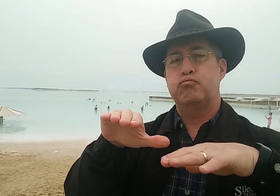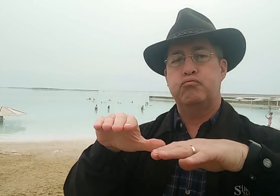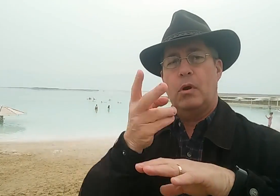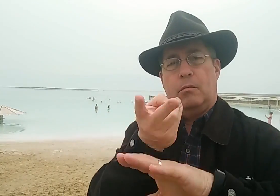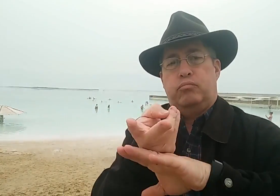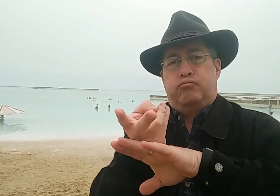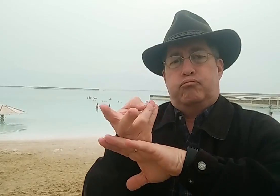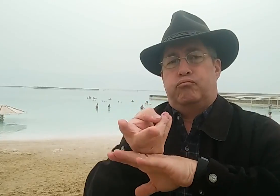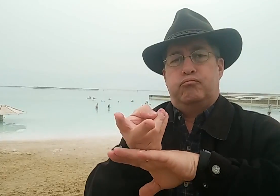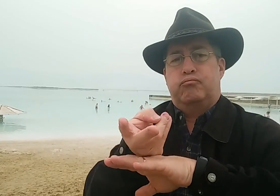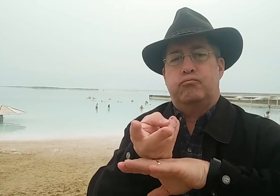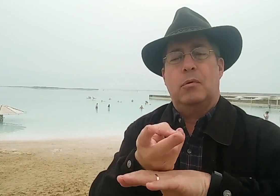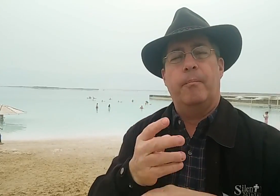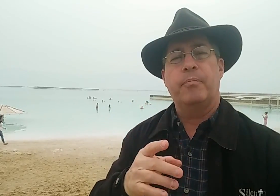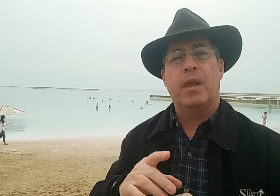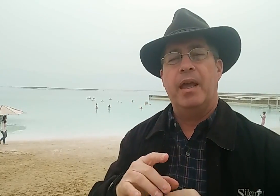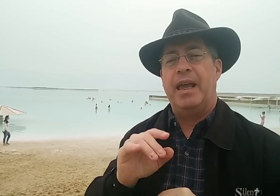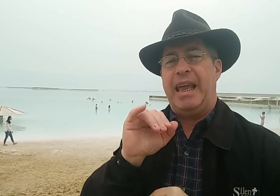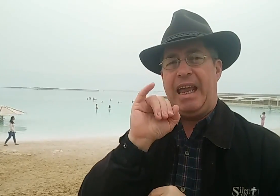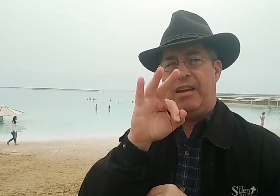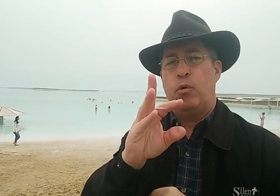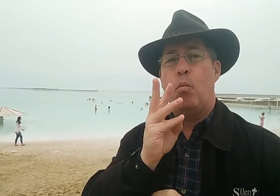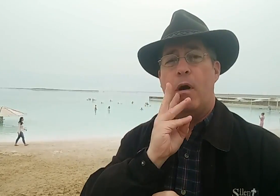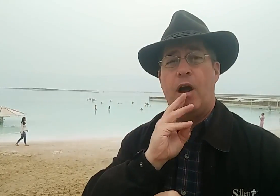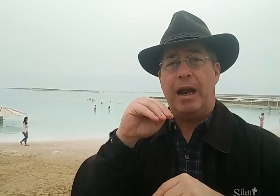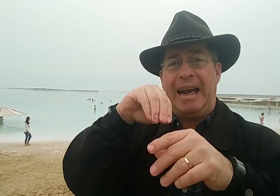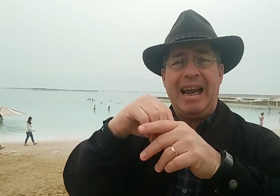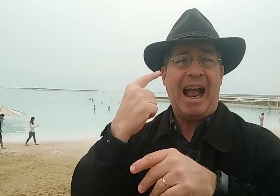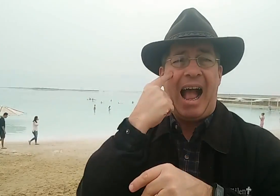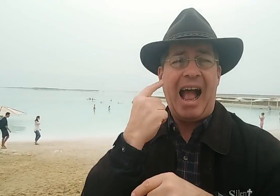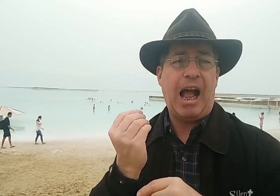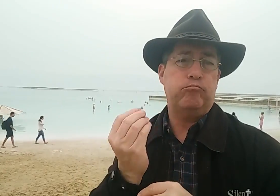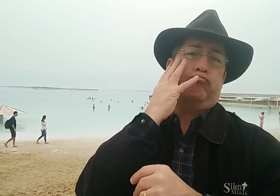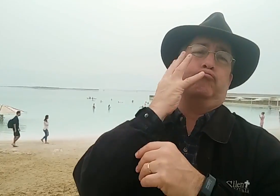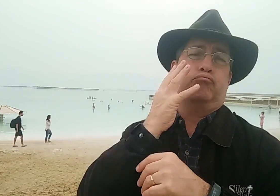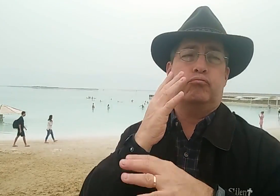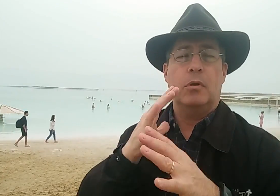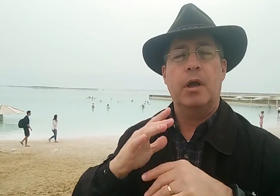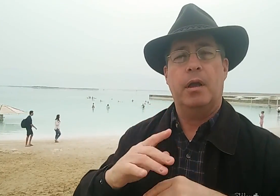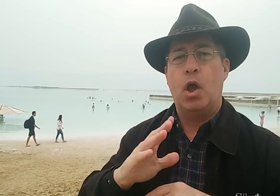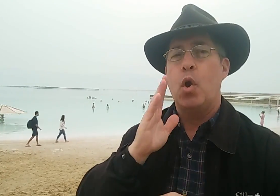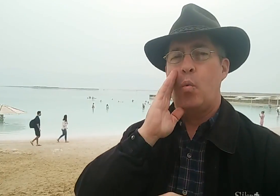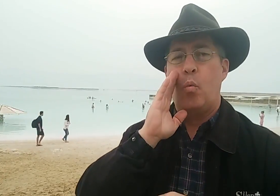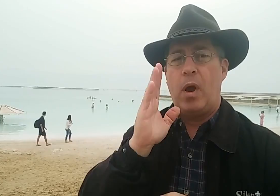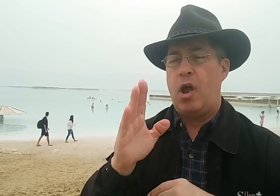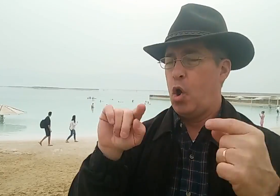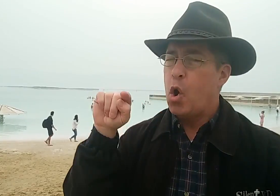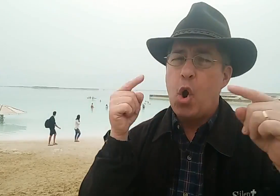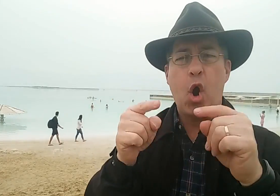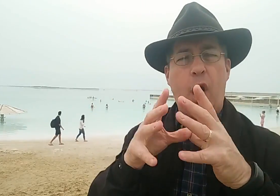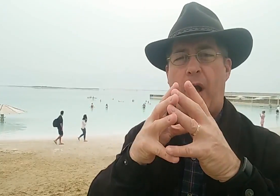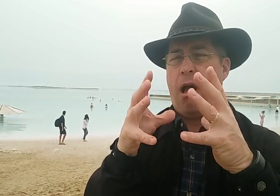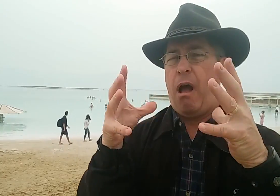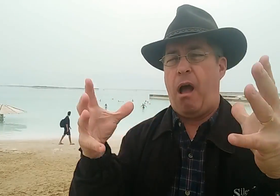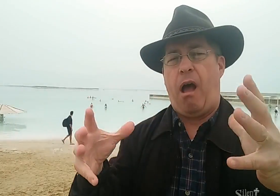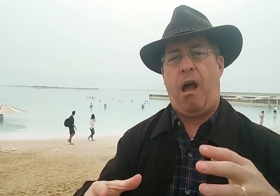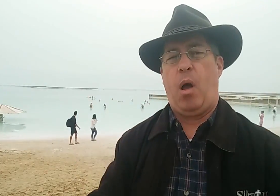It's easy to float. People just sit back and float. They say if you get water in your eyes, it'll hurt, it'll